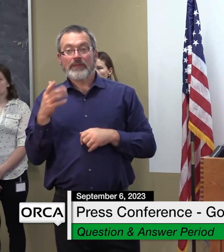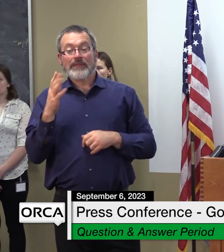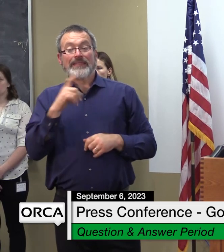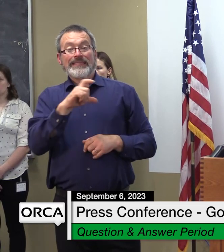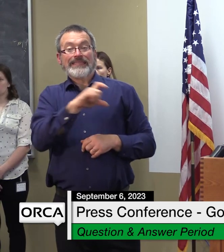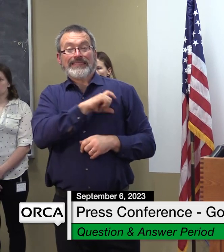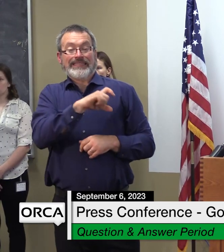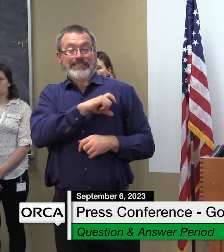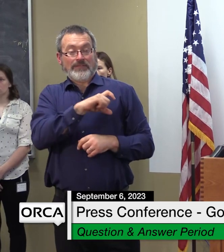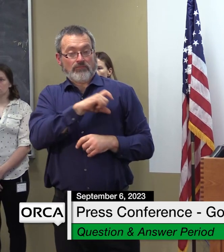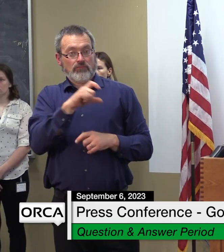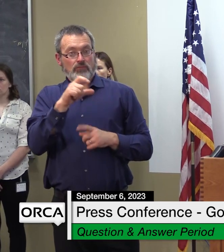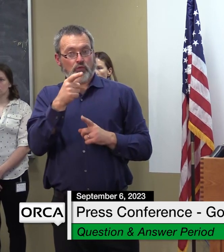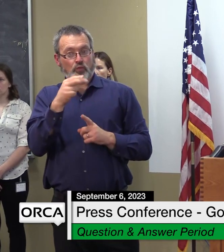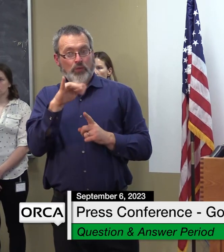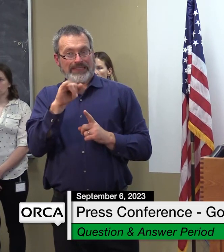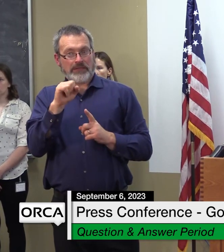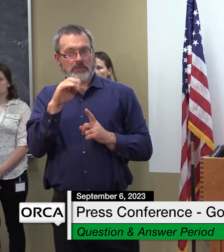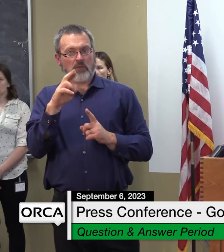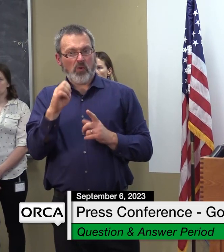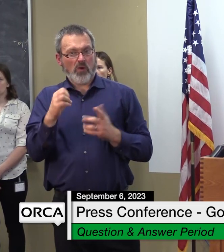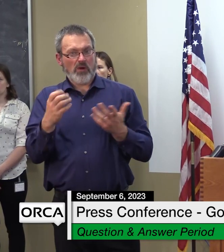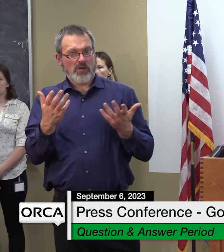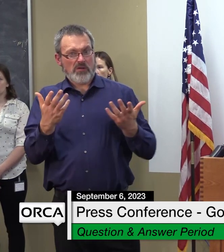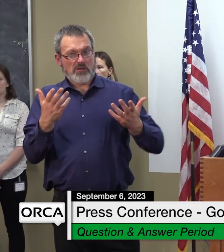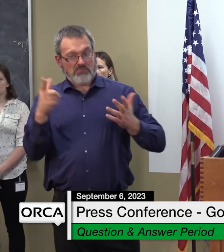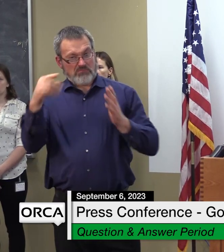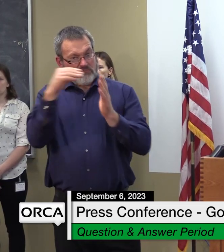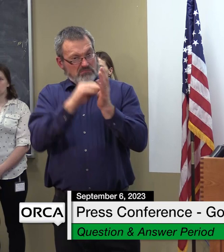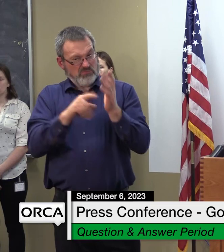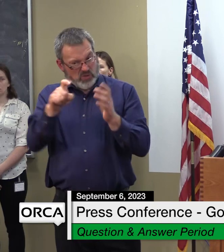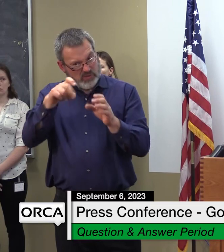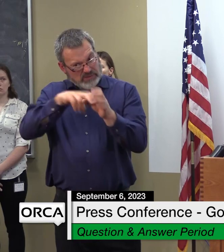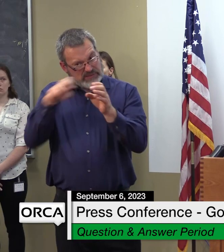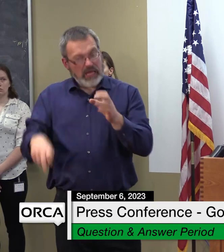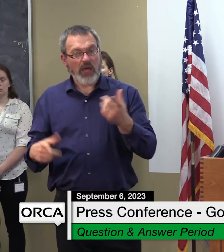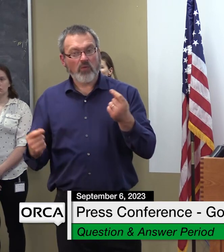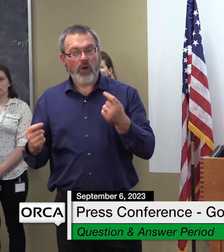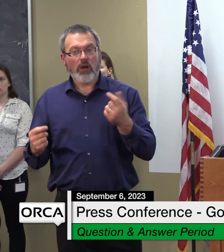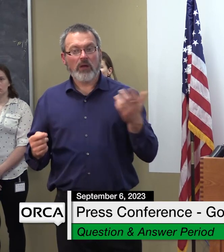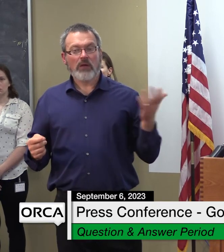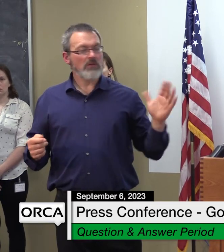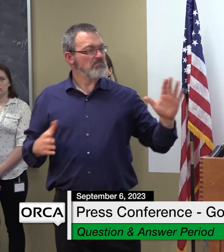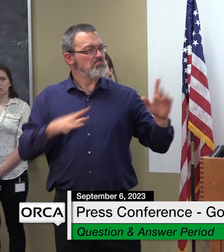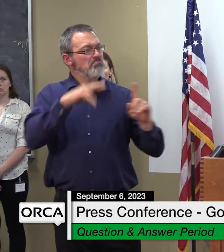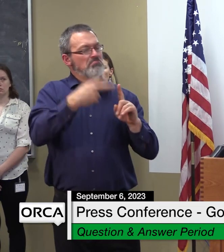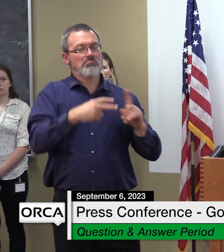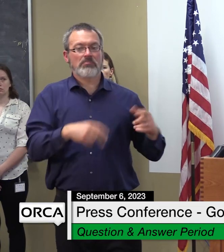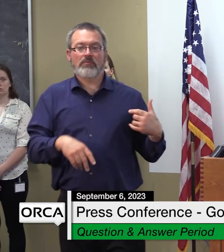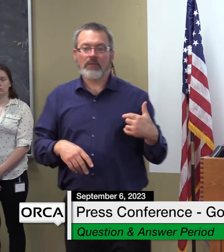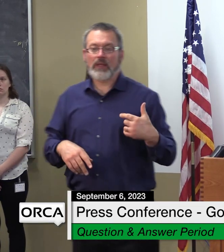video. It's been circulating for a while now. Do you believe he should step down or kind of wait for this process? Or just where do you stand with that? You know,